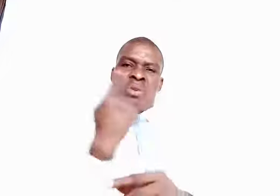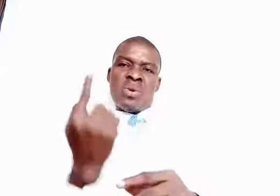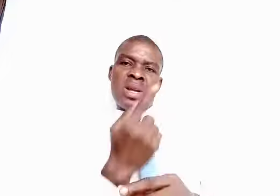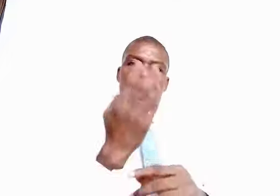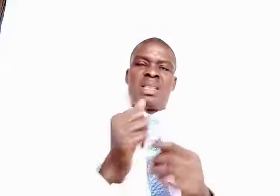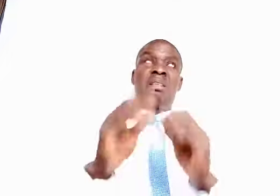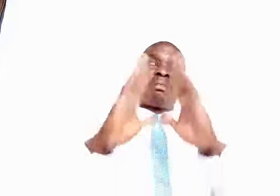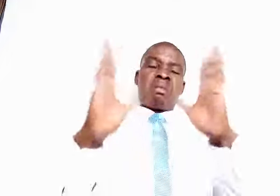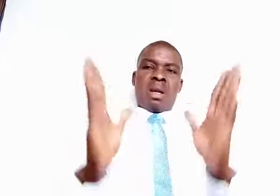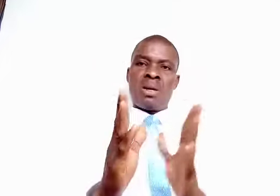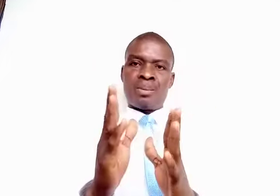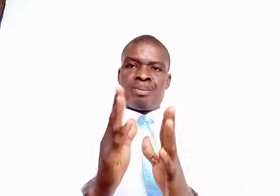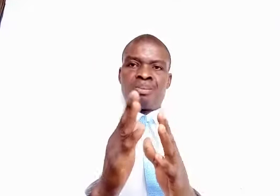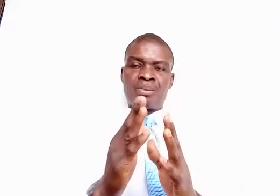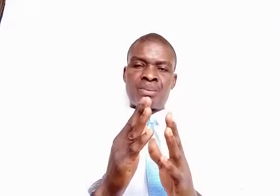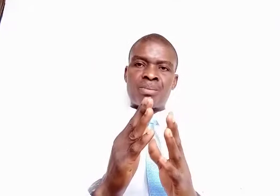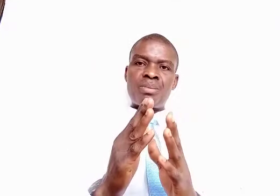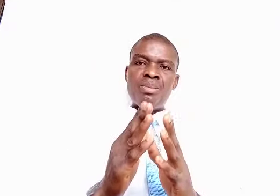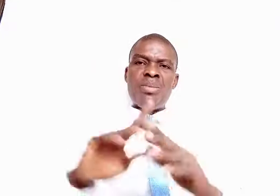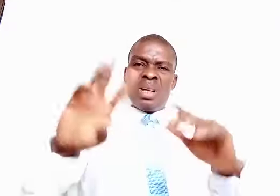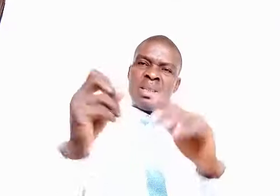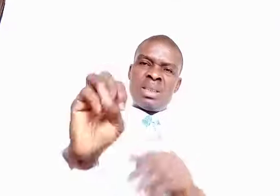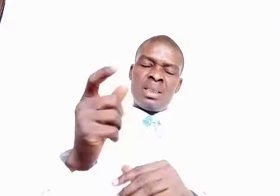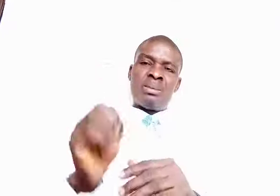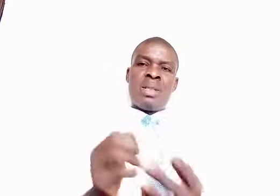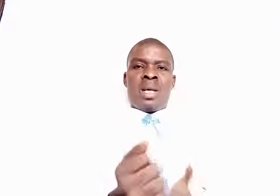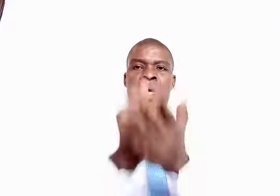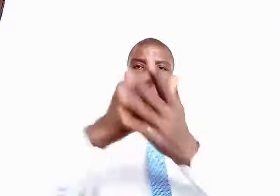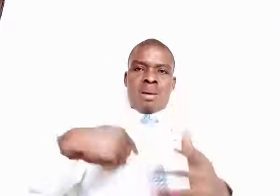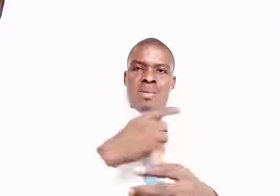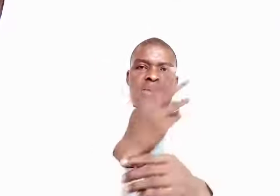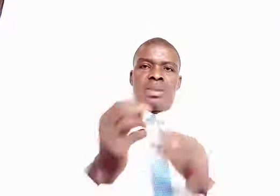cloud." The simile helps us see at once